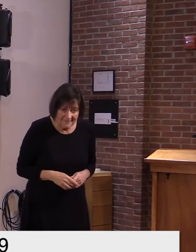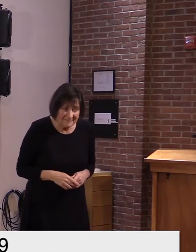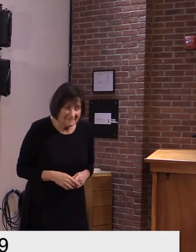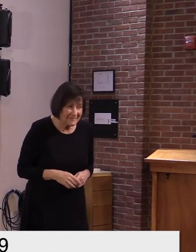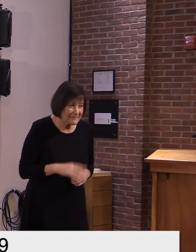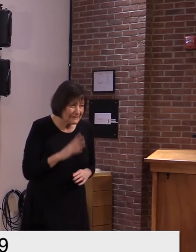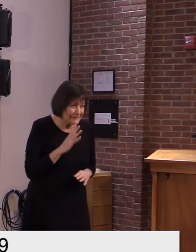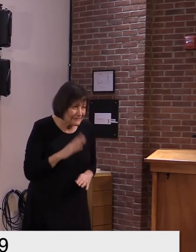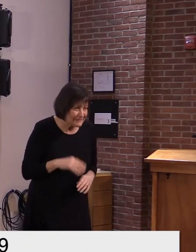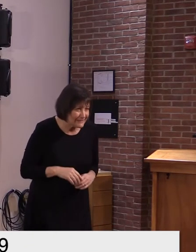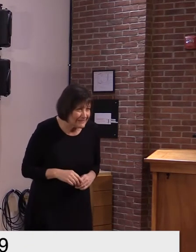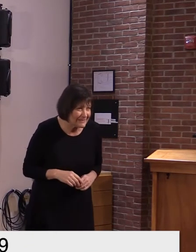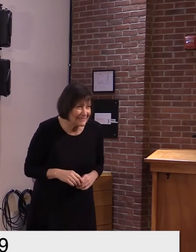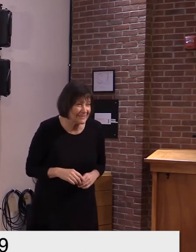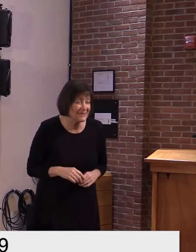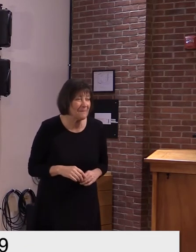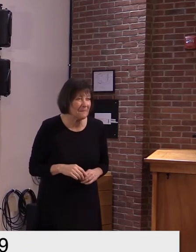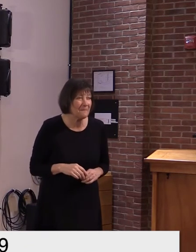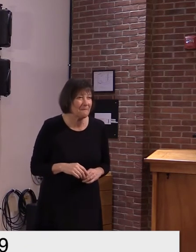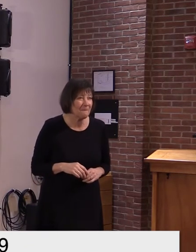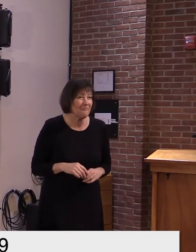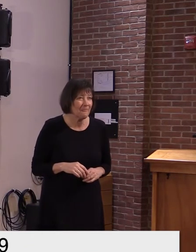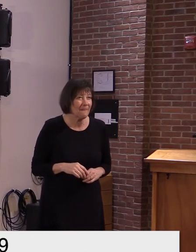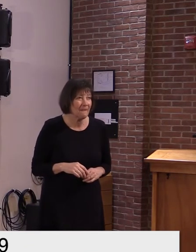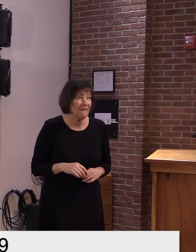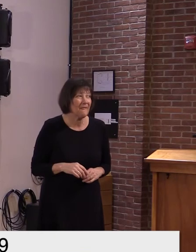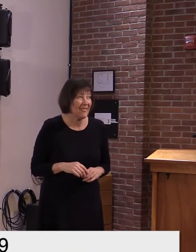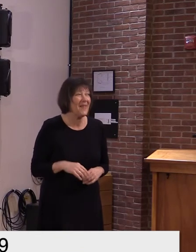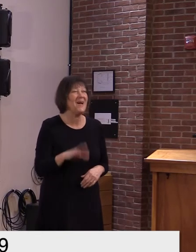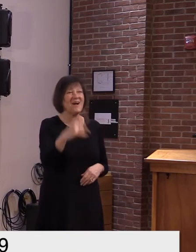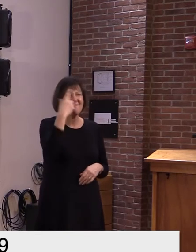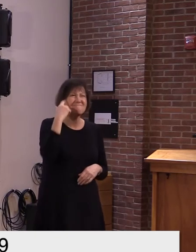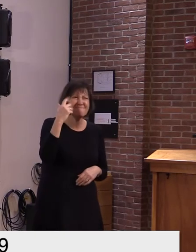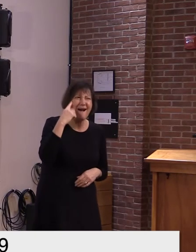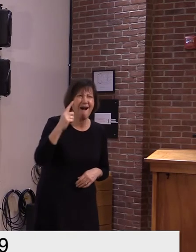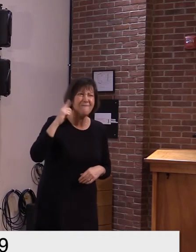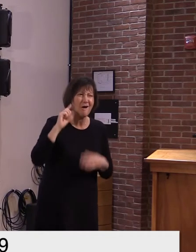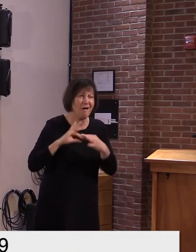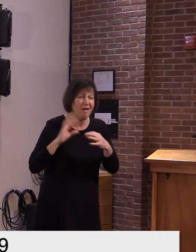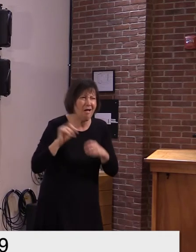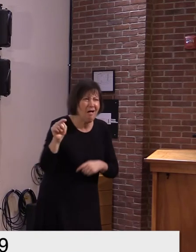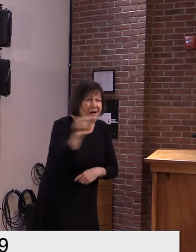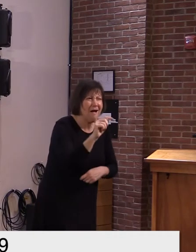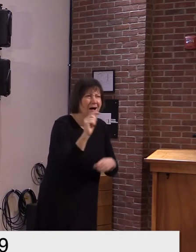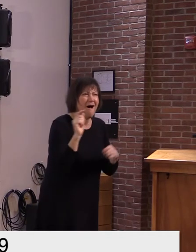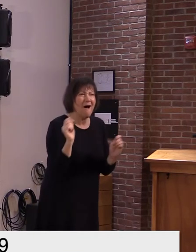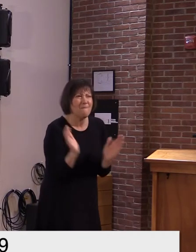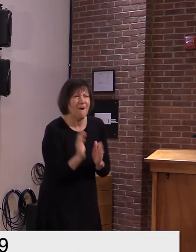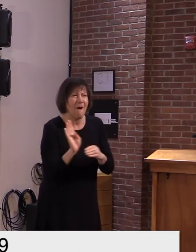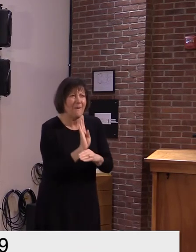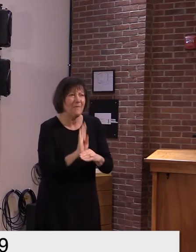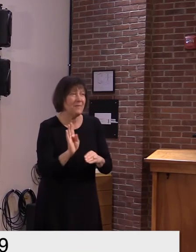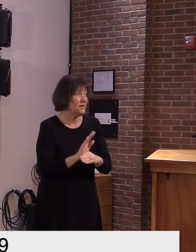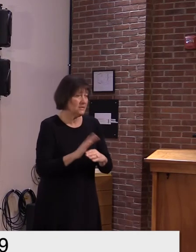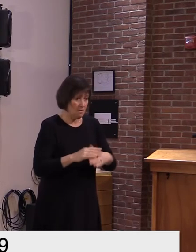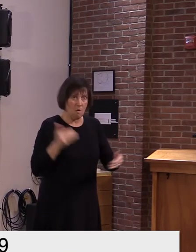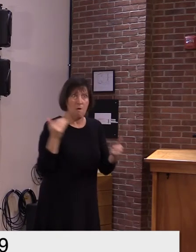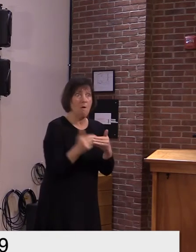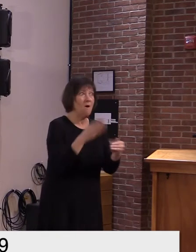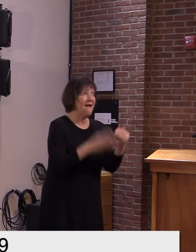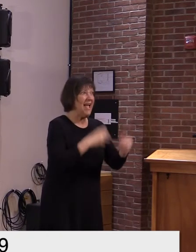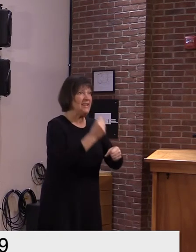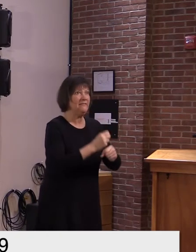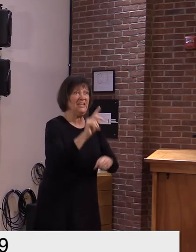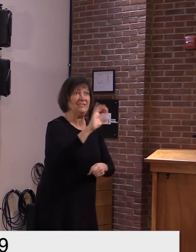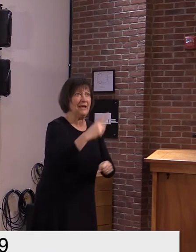around and maybe spending cash just to meet the tax year end. And I'm wondering how that rolled out. You know, they get this federal